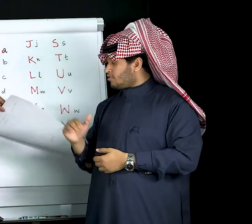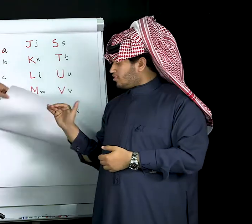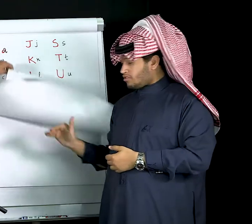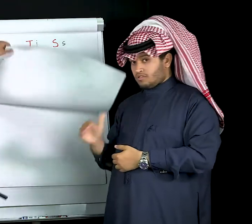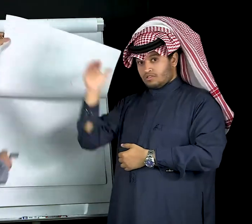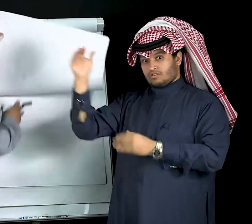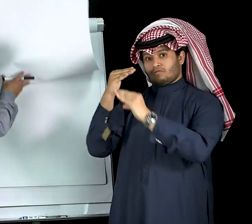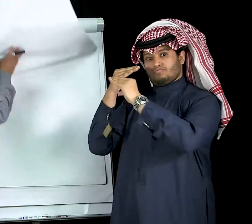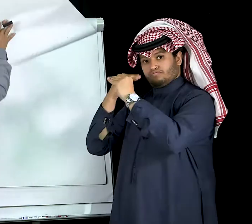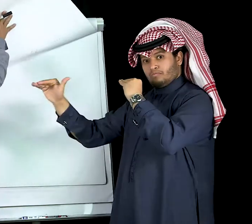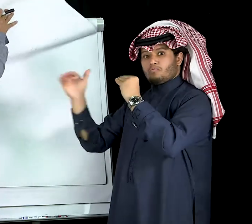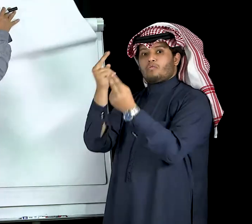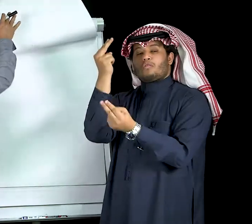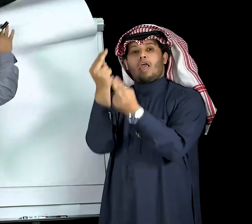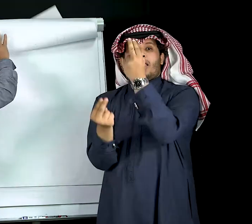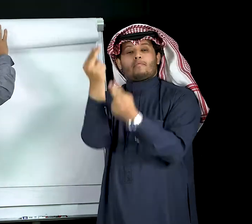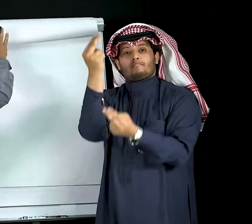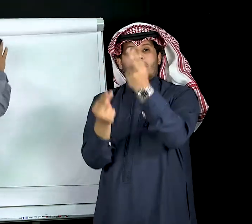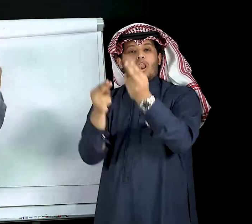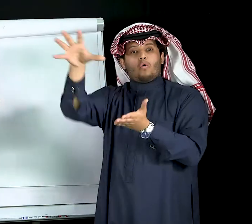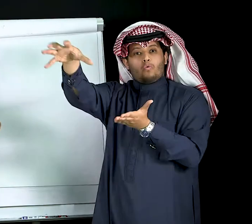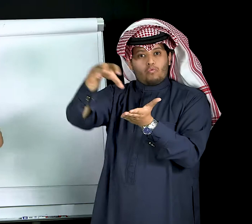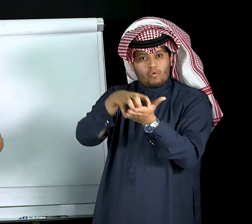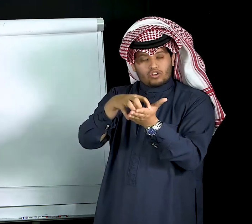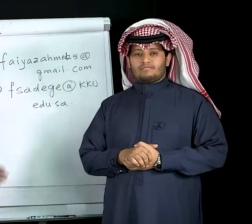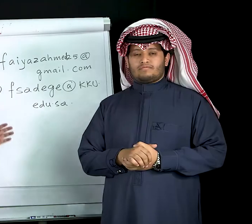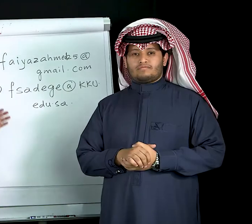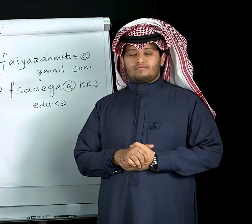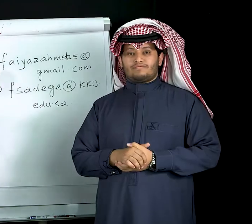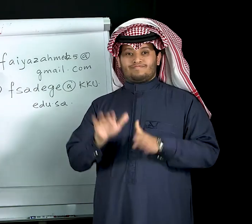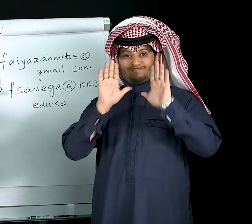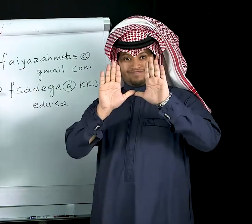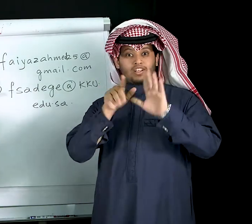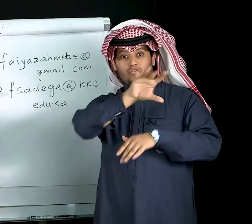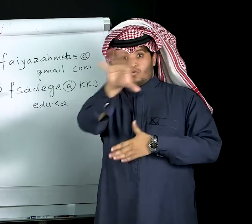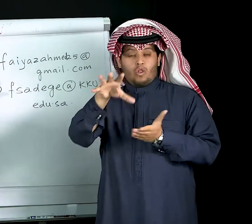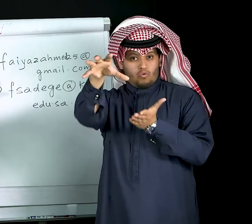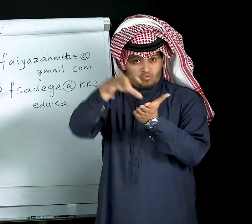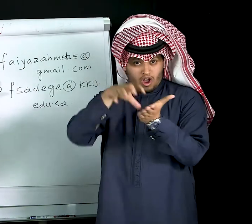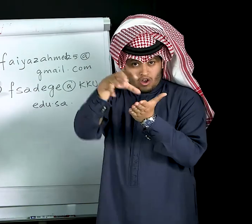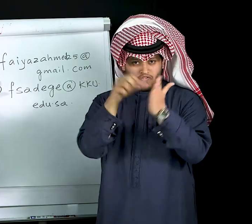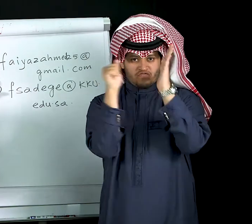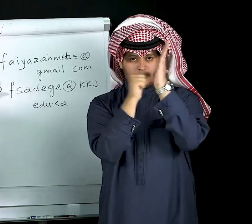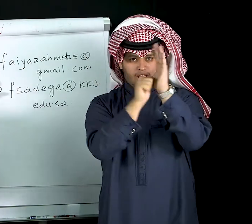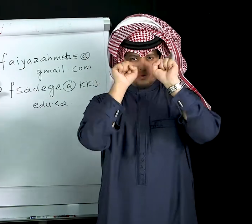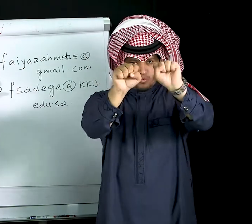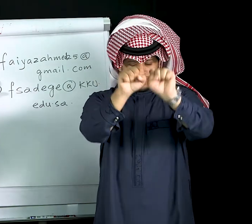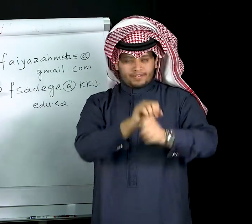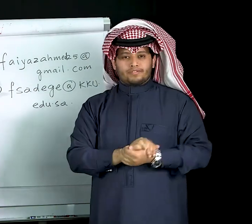email IDs. I am giving you my two email IDs. Okay, you can send the homework